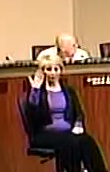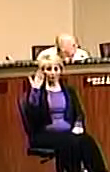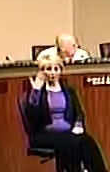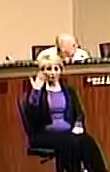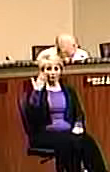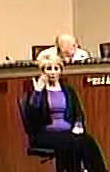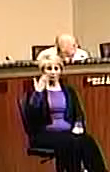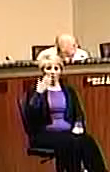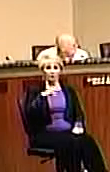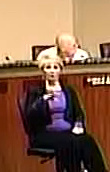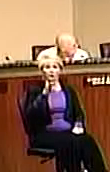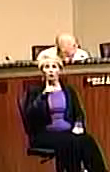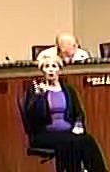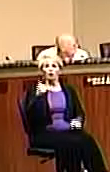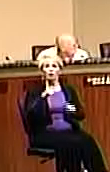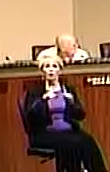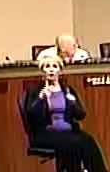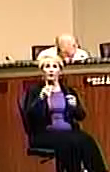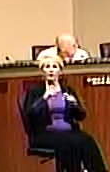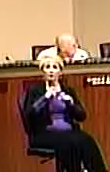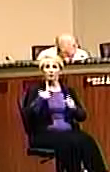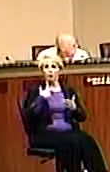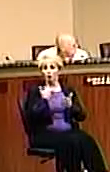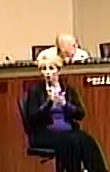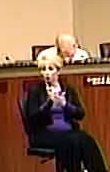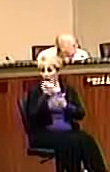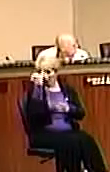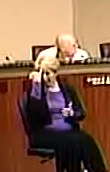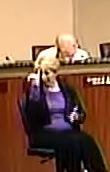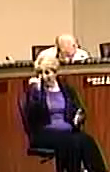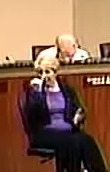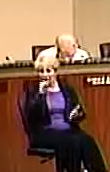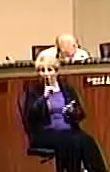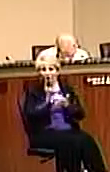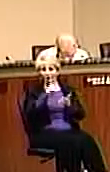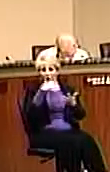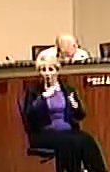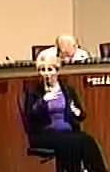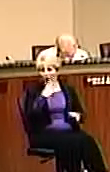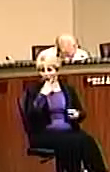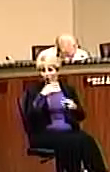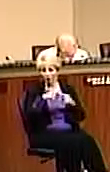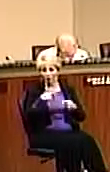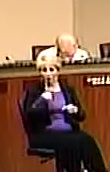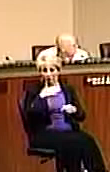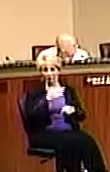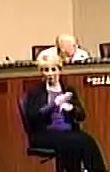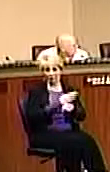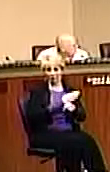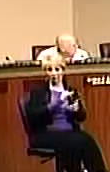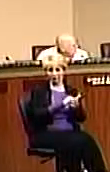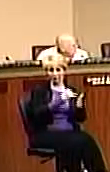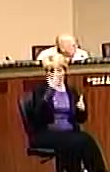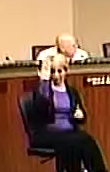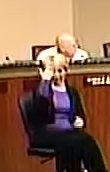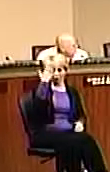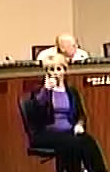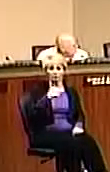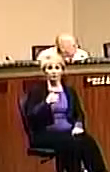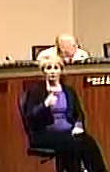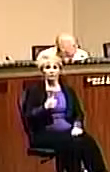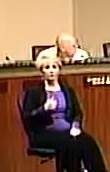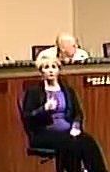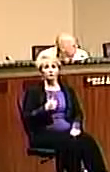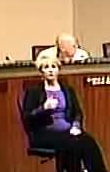pick a different subject. In other words, give me new ideas that haven't already been told to me by the previous speaker.